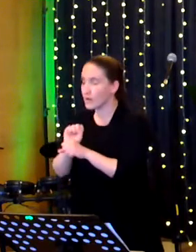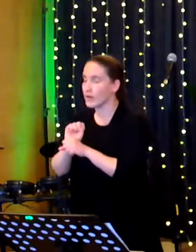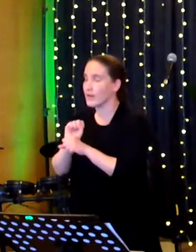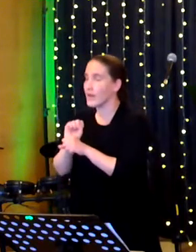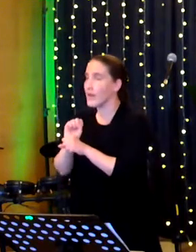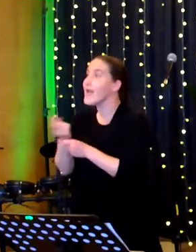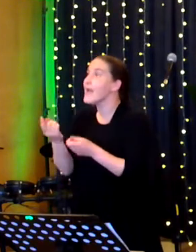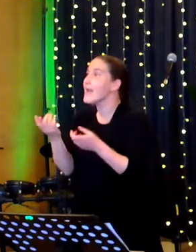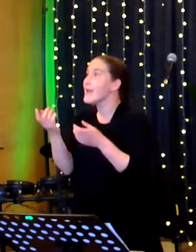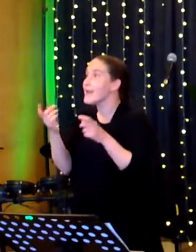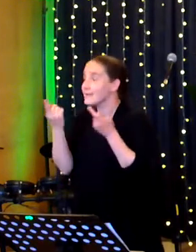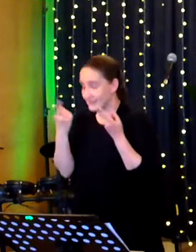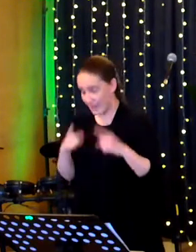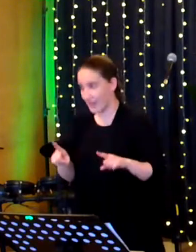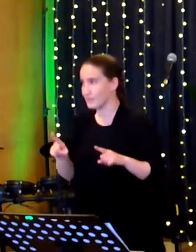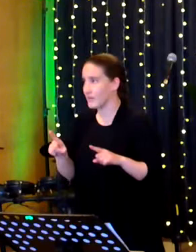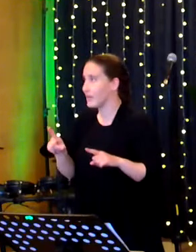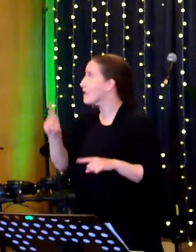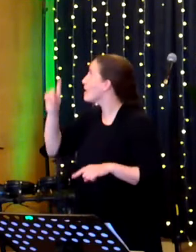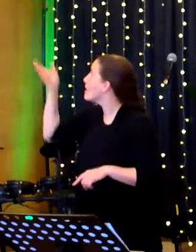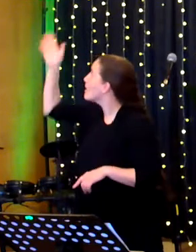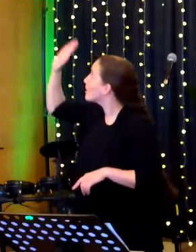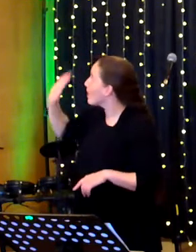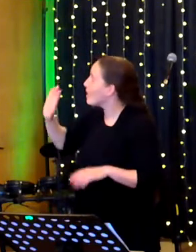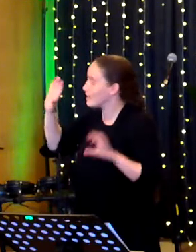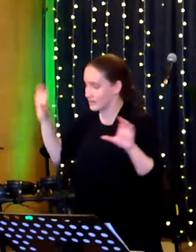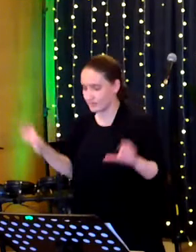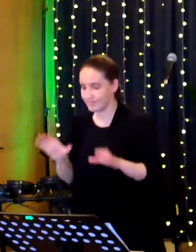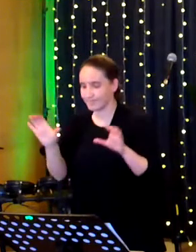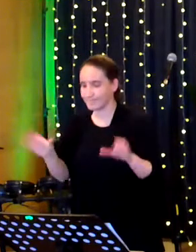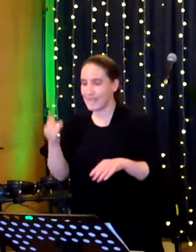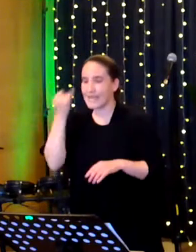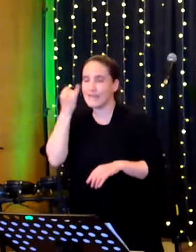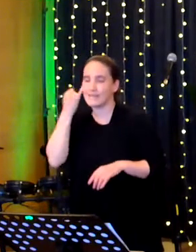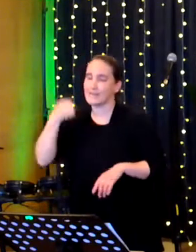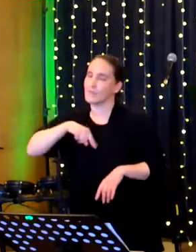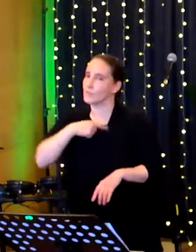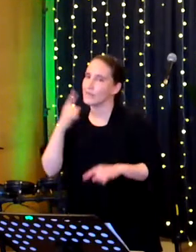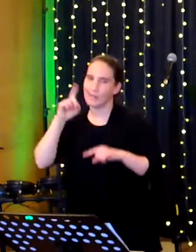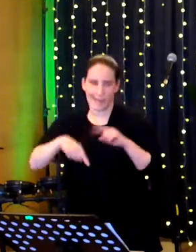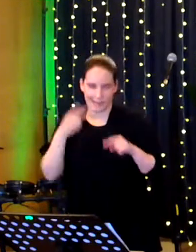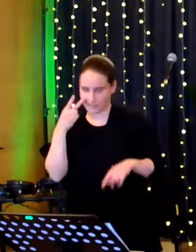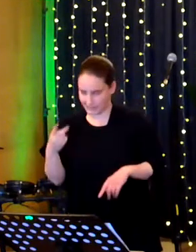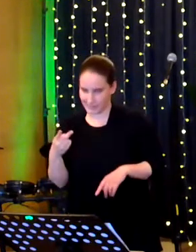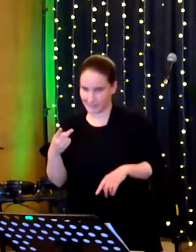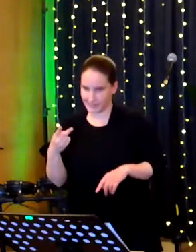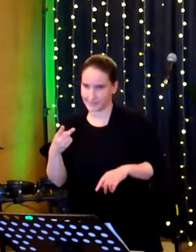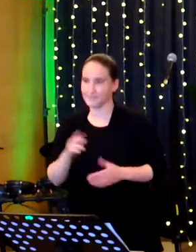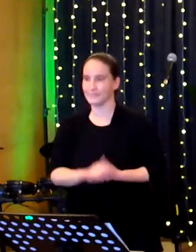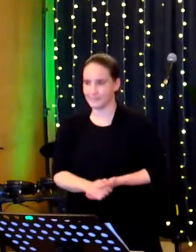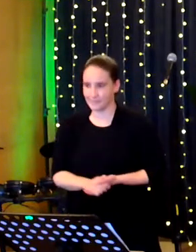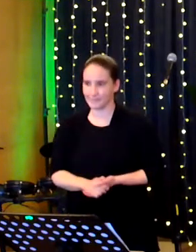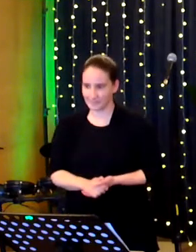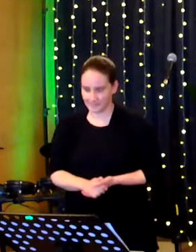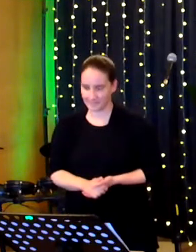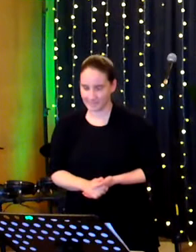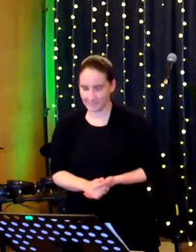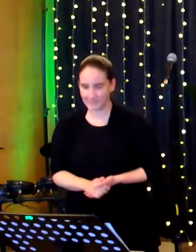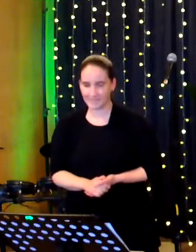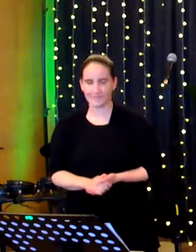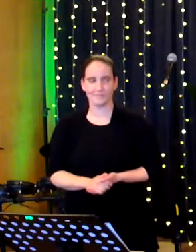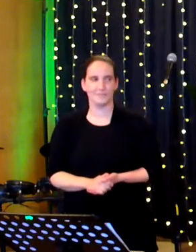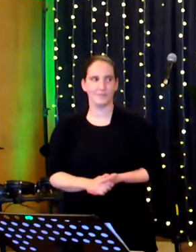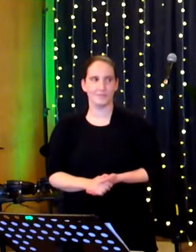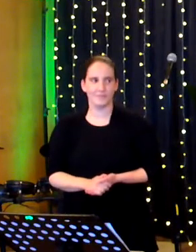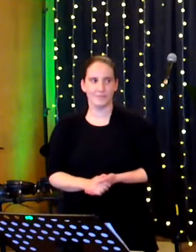feel like it, but he has already set into motion far more than we can see here in the natural world.